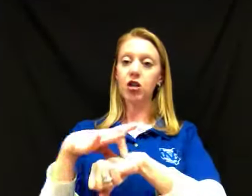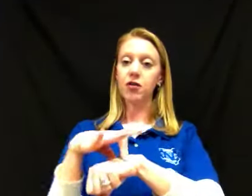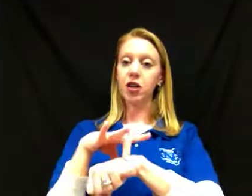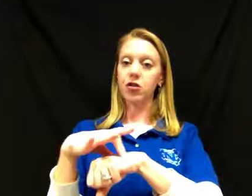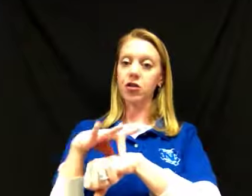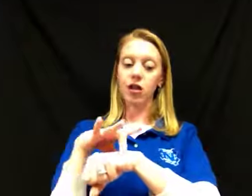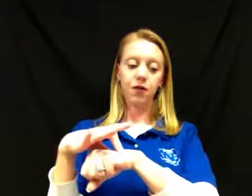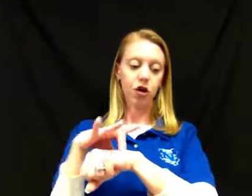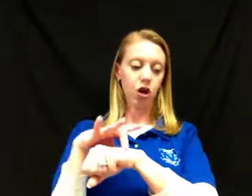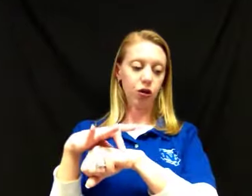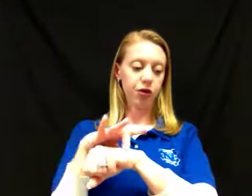Geography, also the sign for earth.